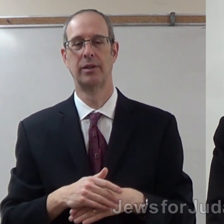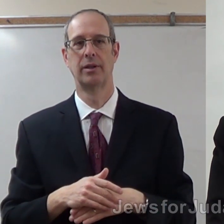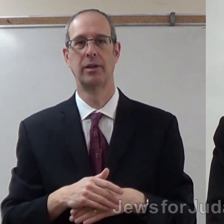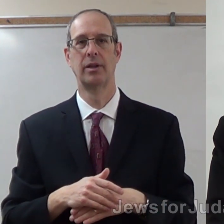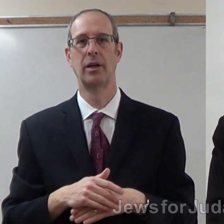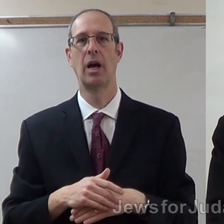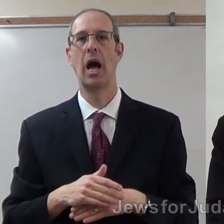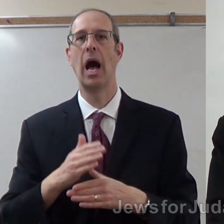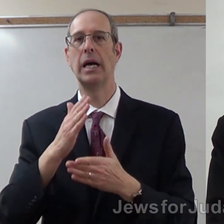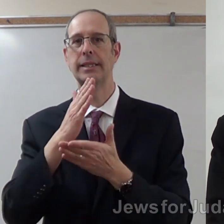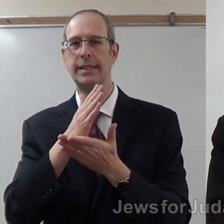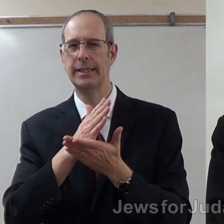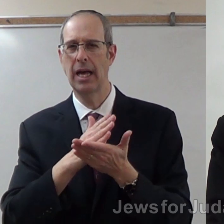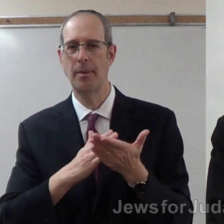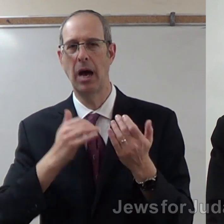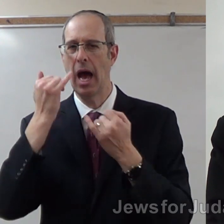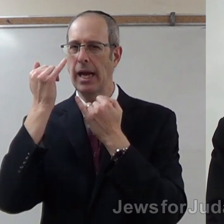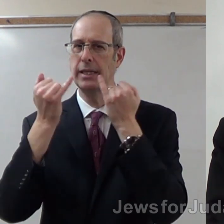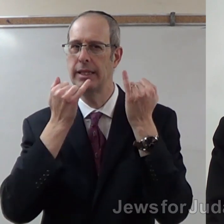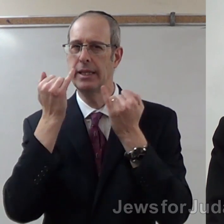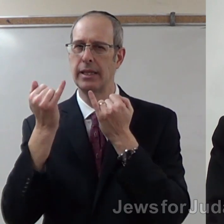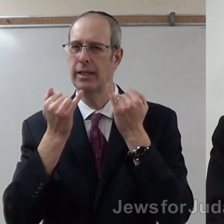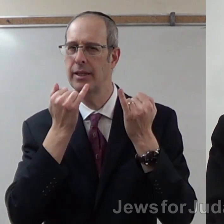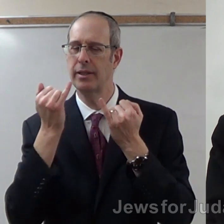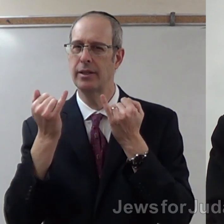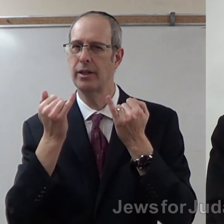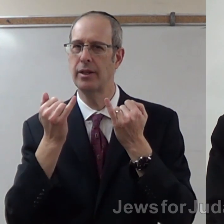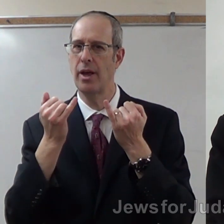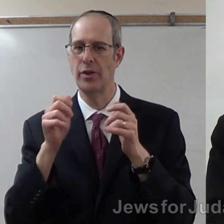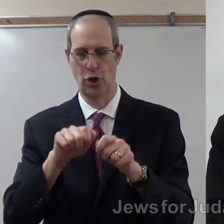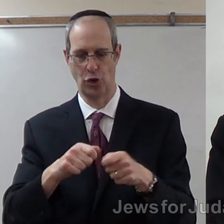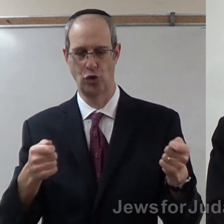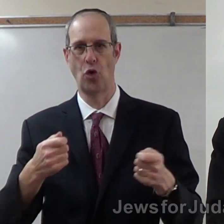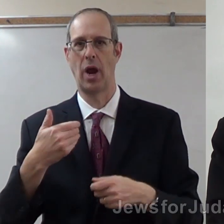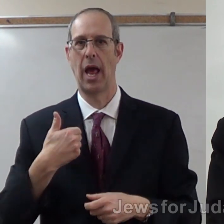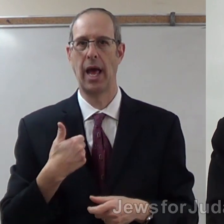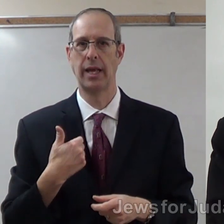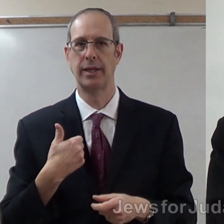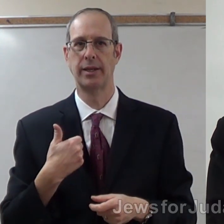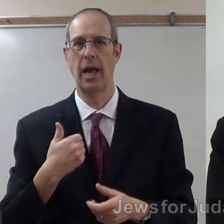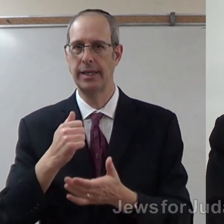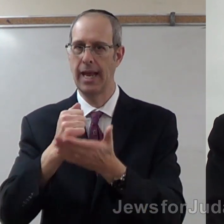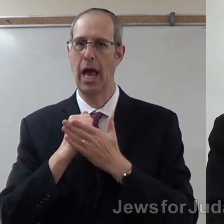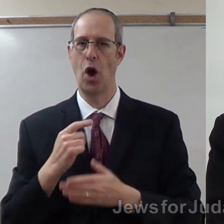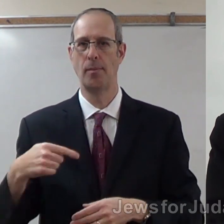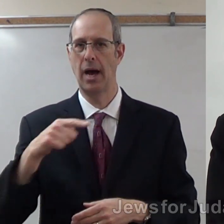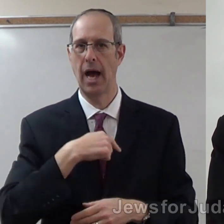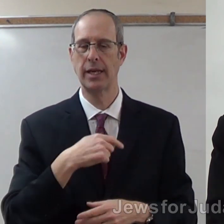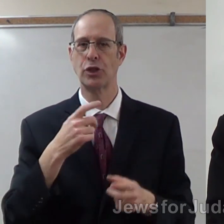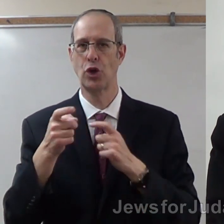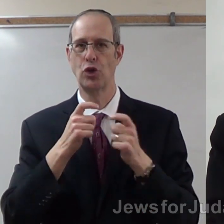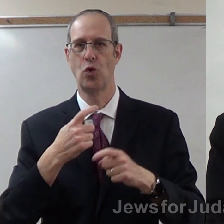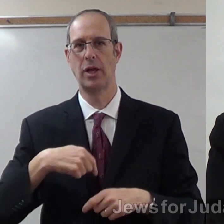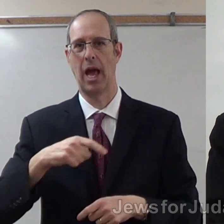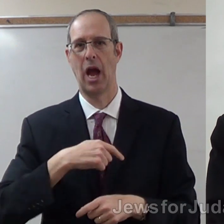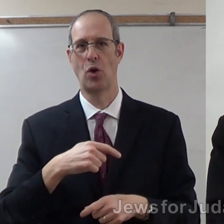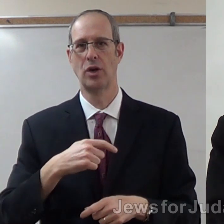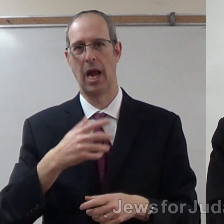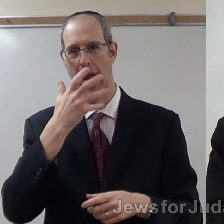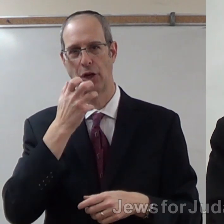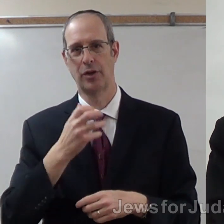the strategies, some of the ideas that our Torah has to help us control our